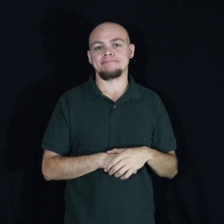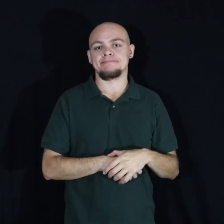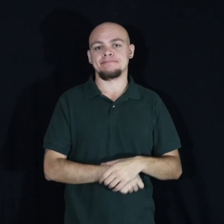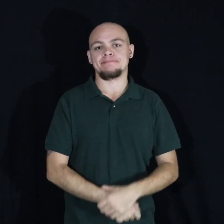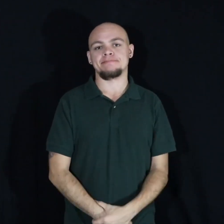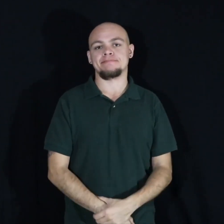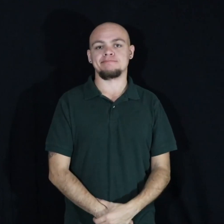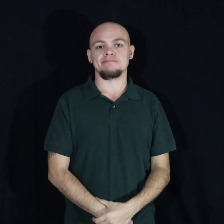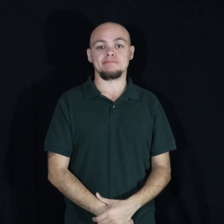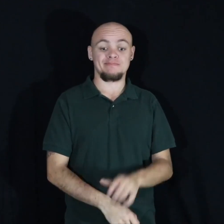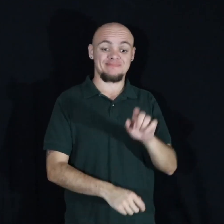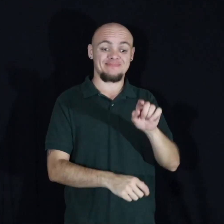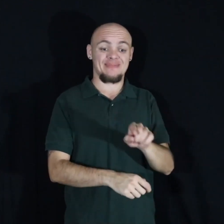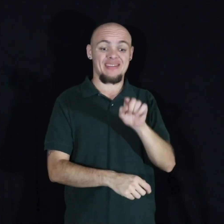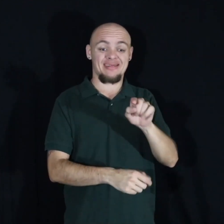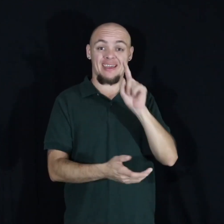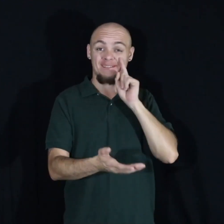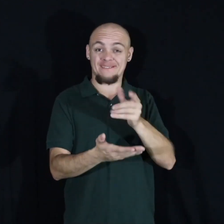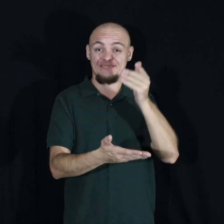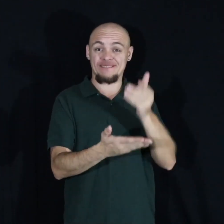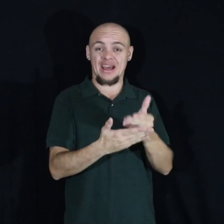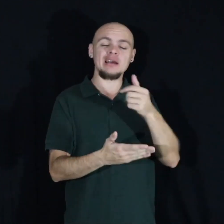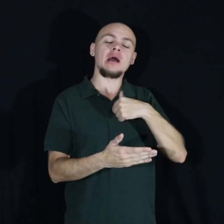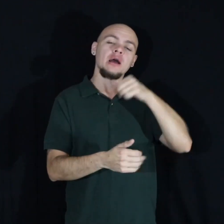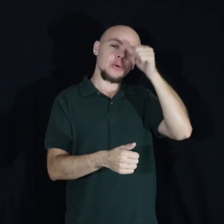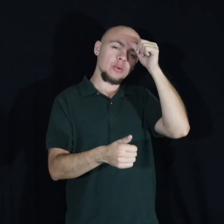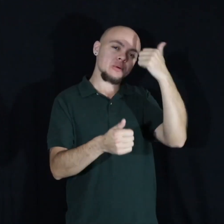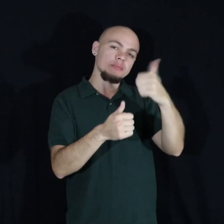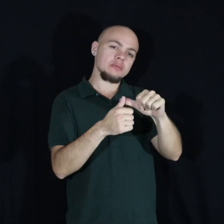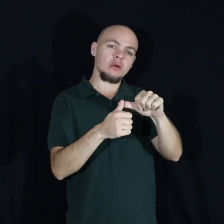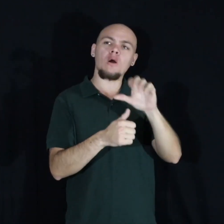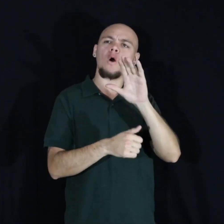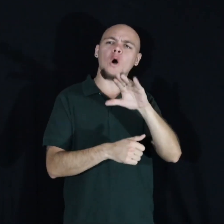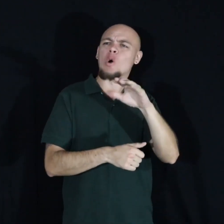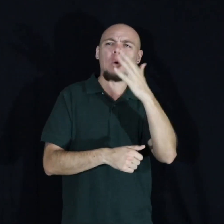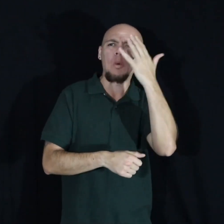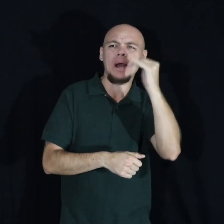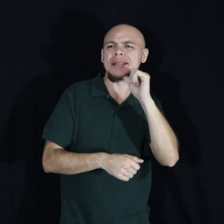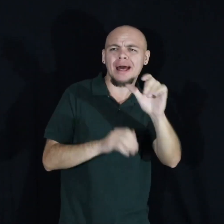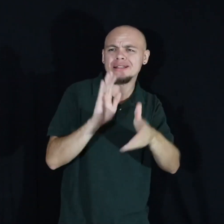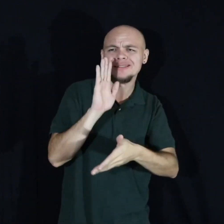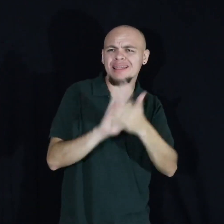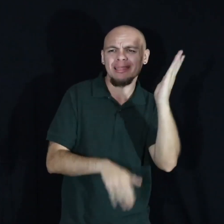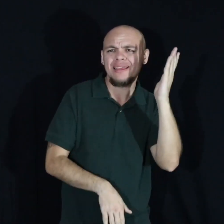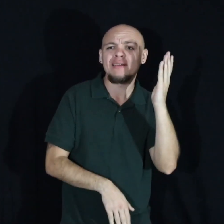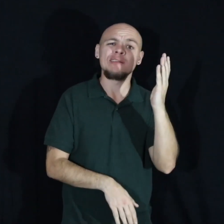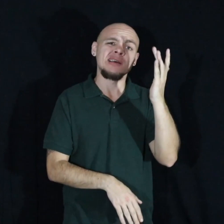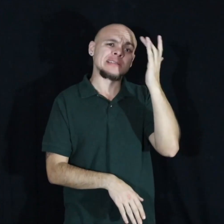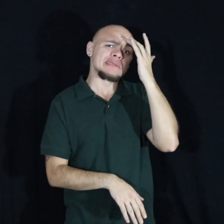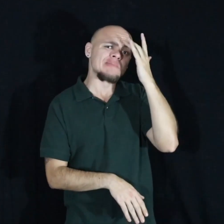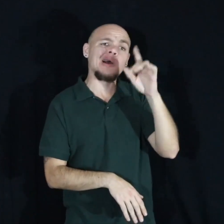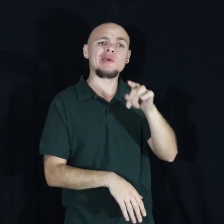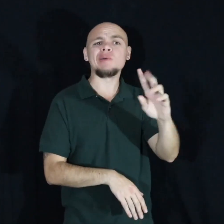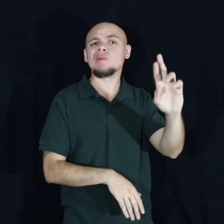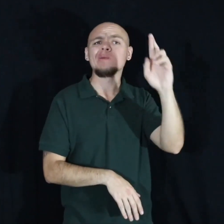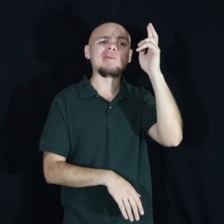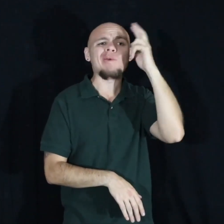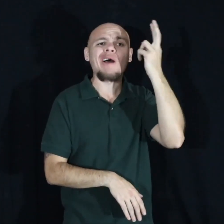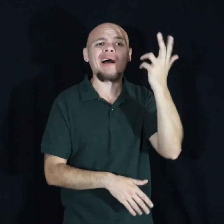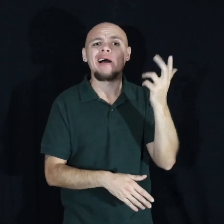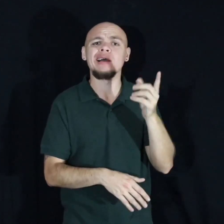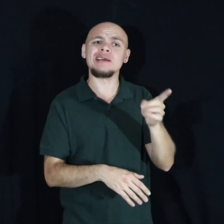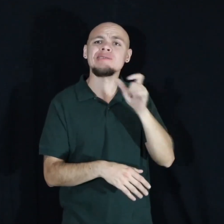When I think of these facts, I'm reminded of the people who questioned why I didn't just leave, or why I wasn't smart enough to realize he